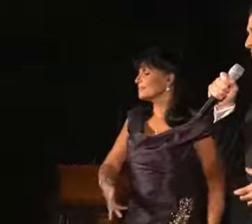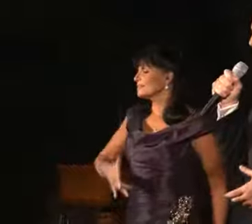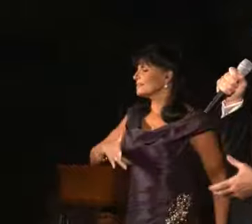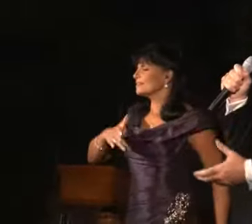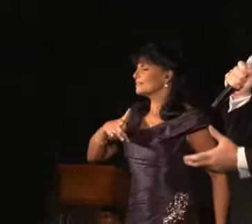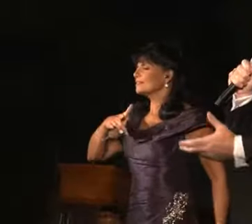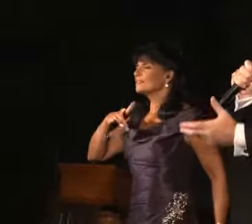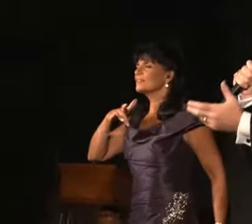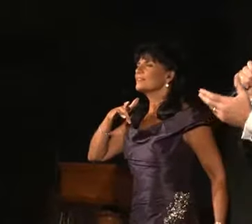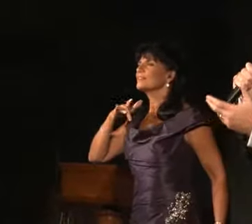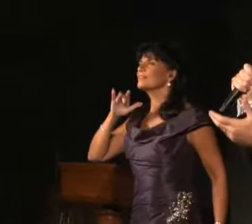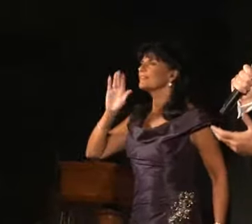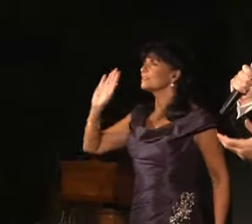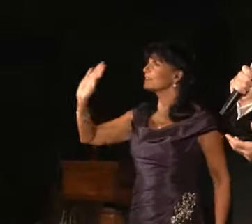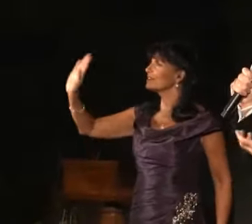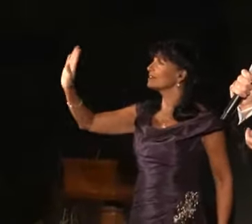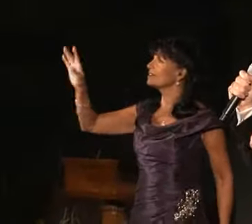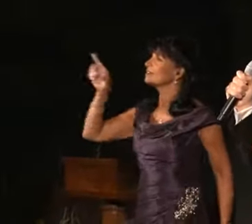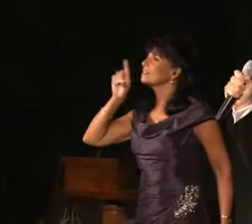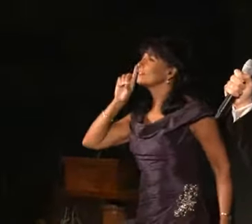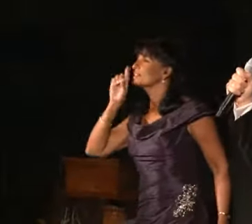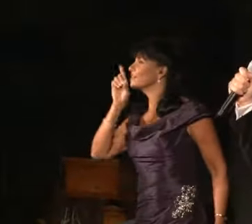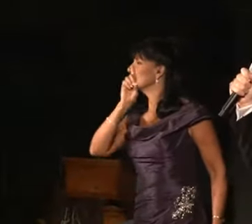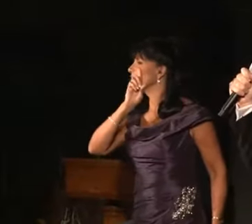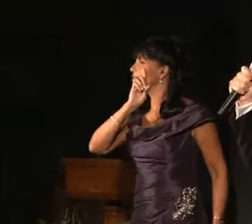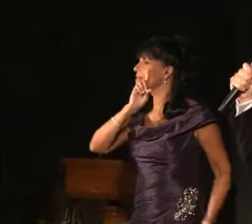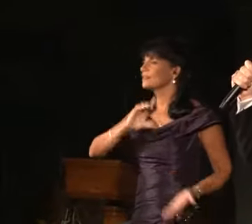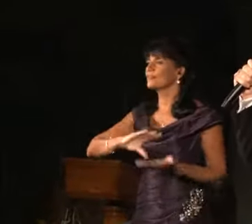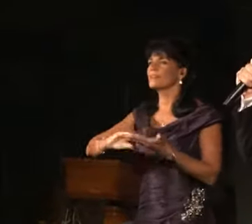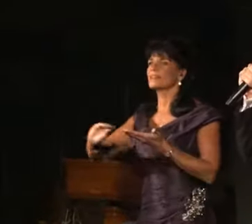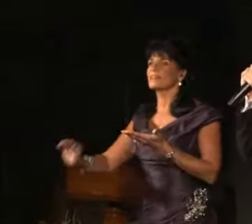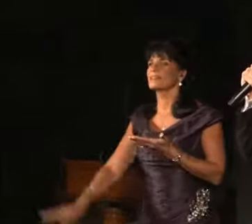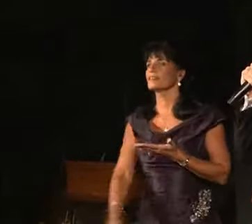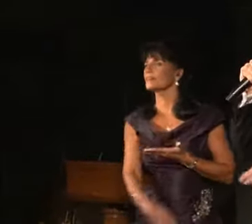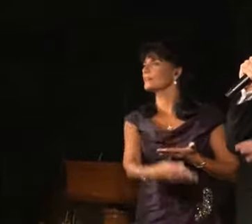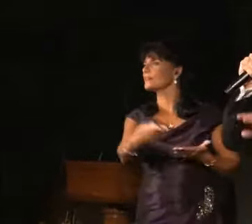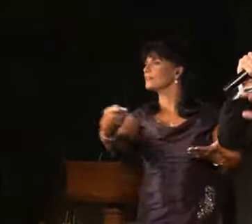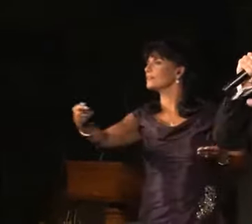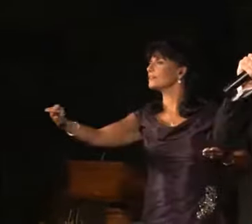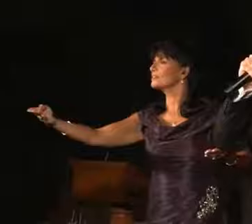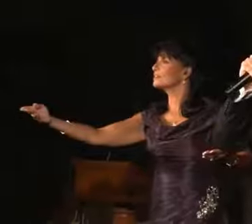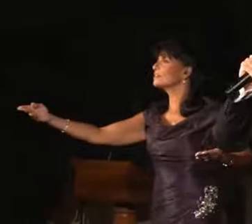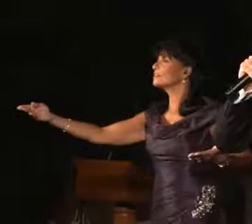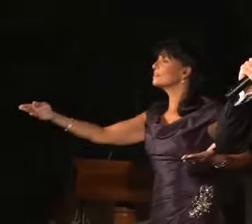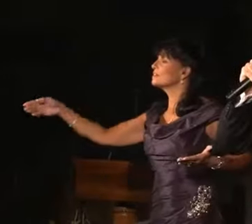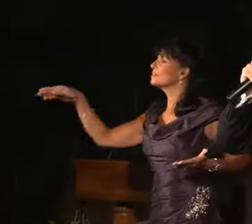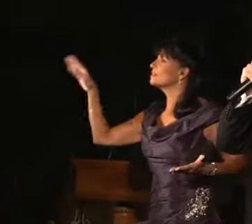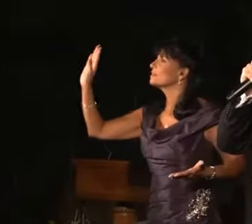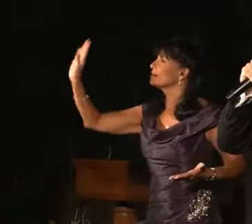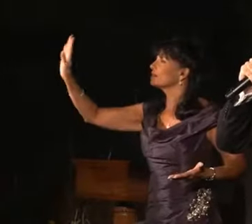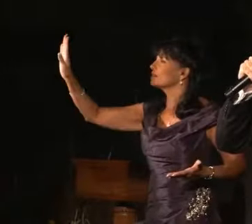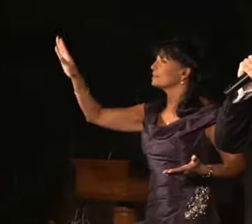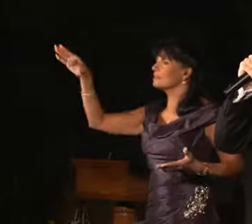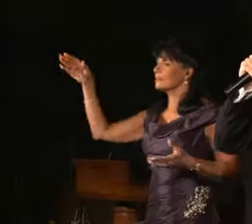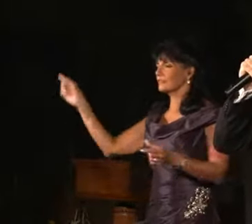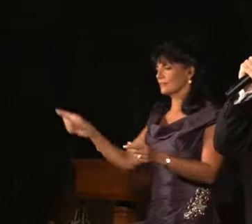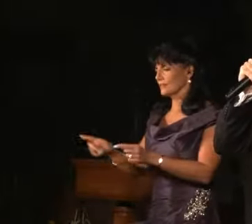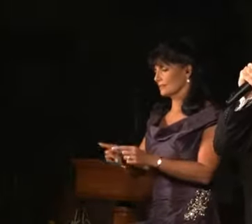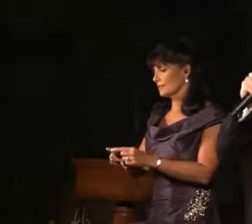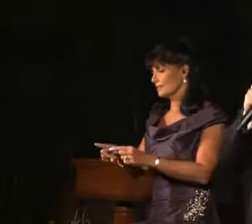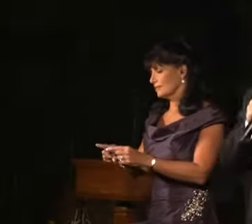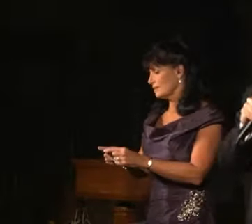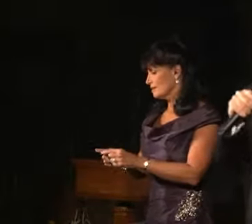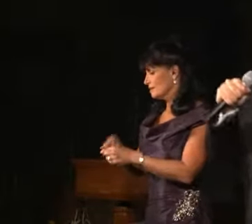expressed. His eyes are mercy. His word is